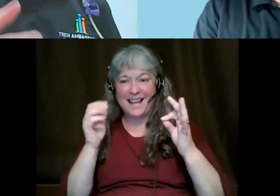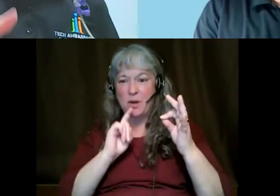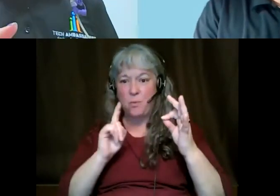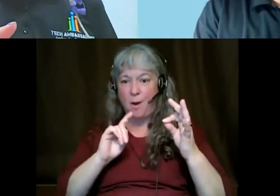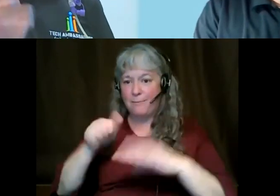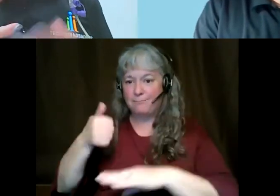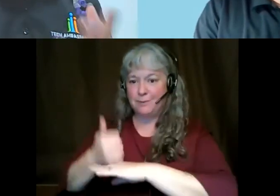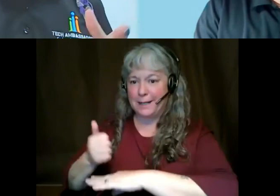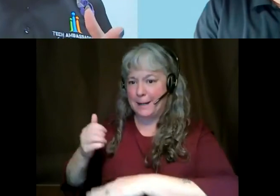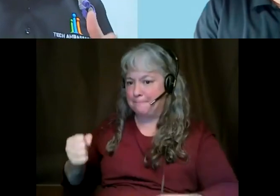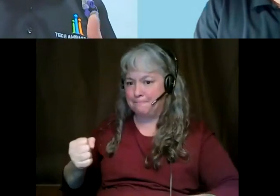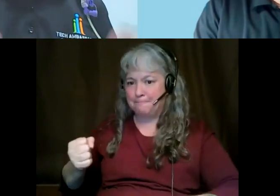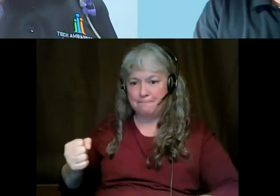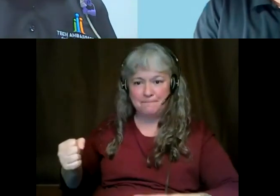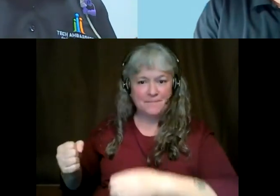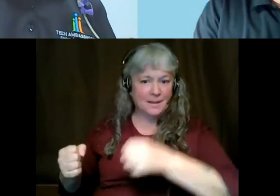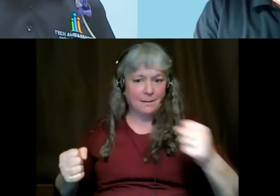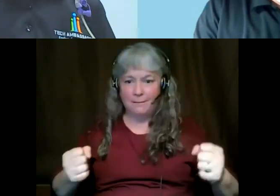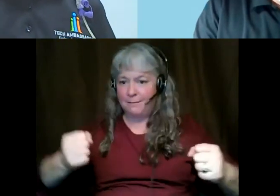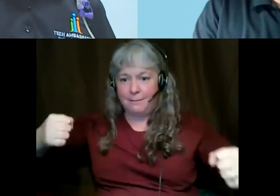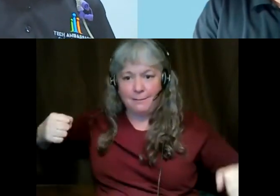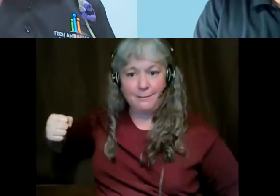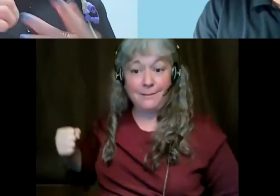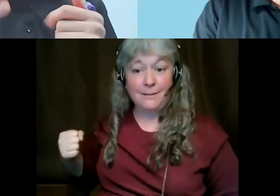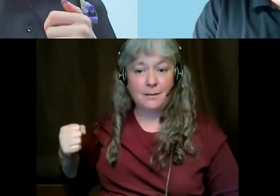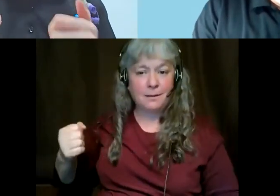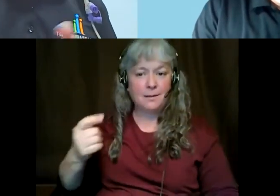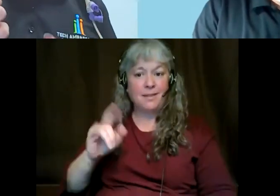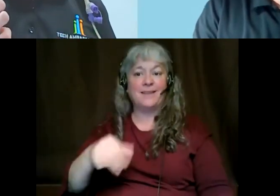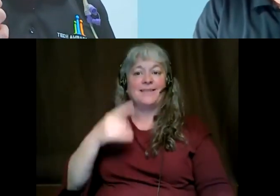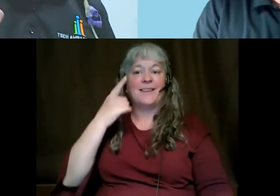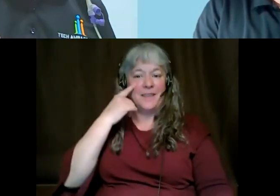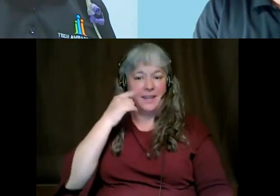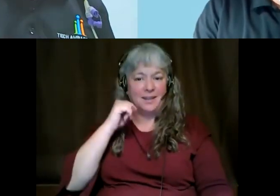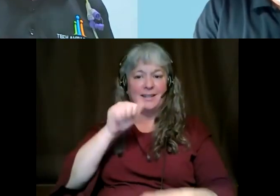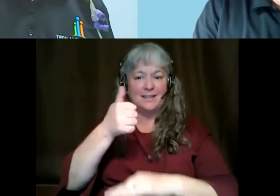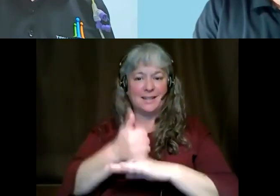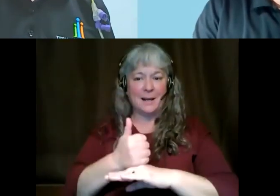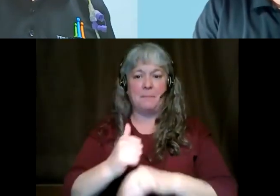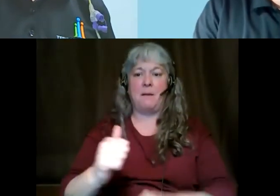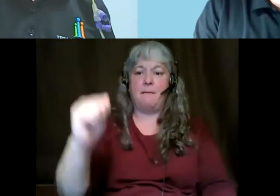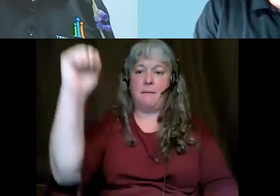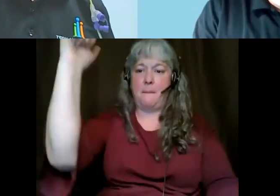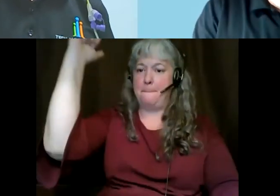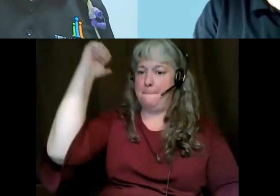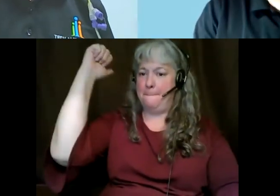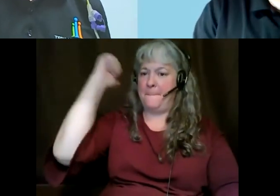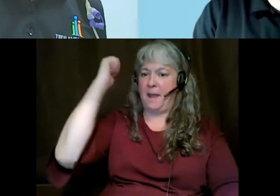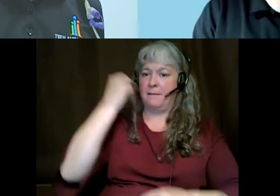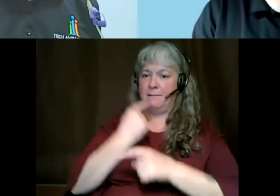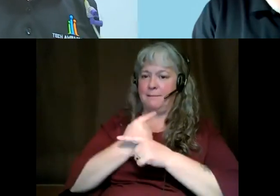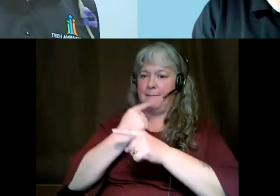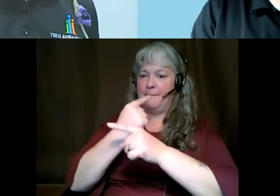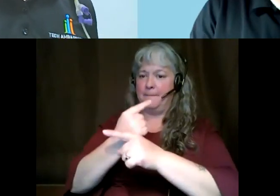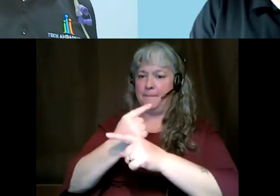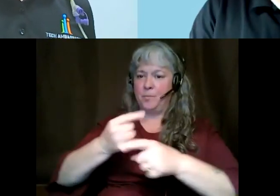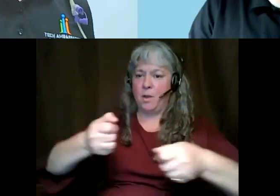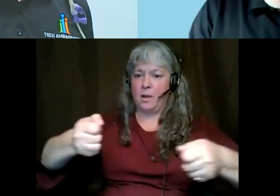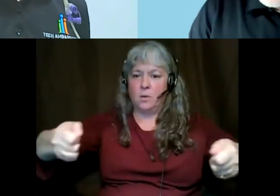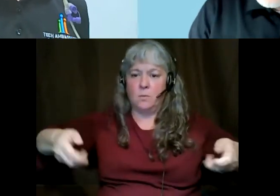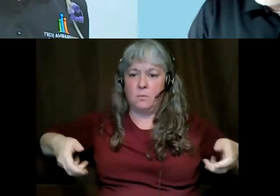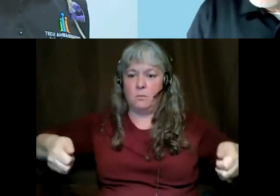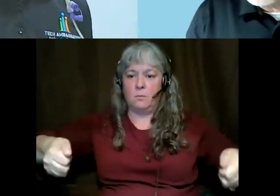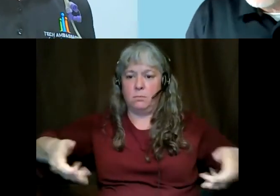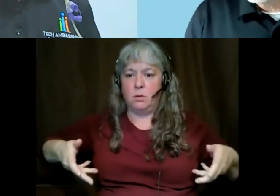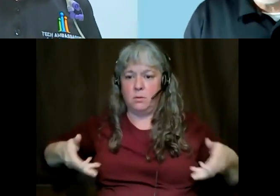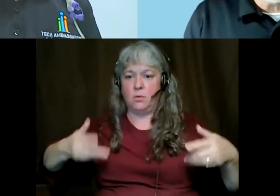it could be adapted for your use case of fitting on the back of a standard wheelchair. okay.